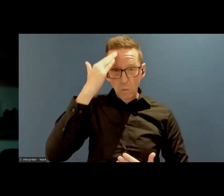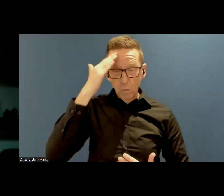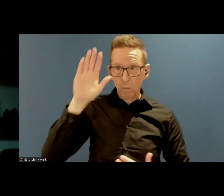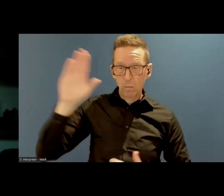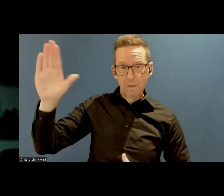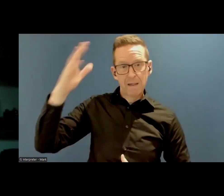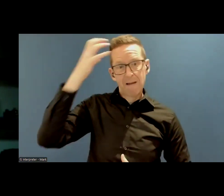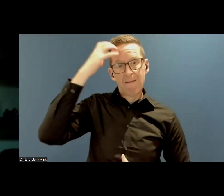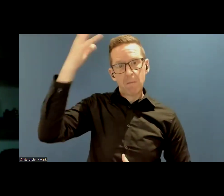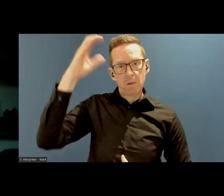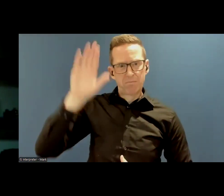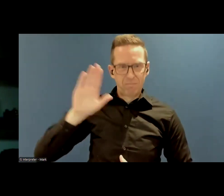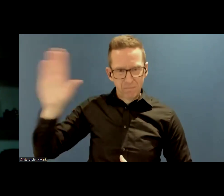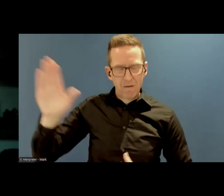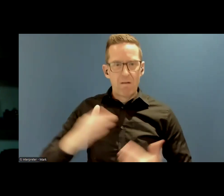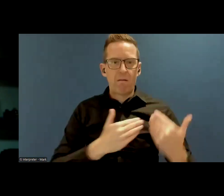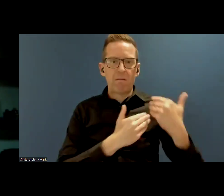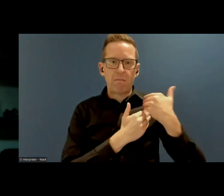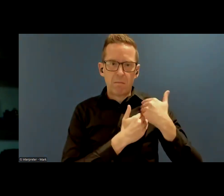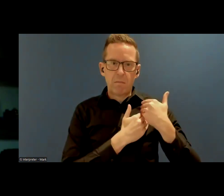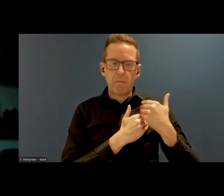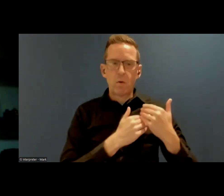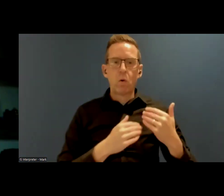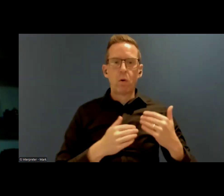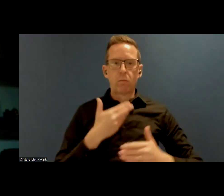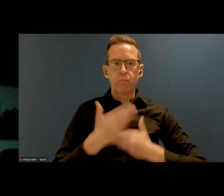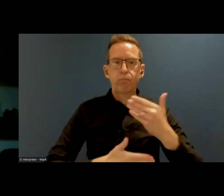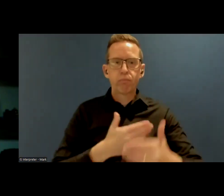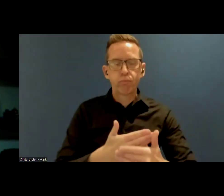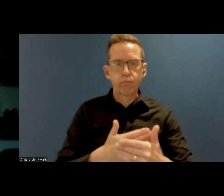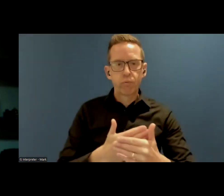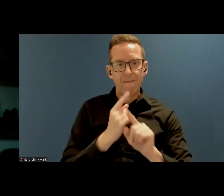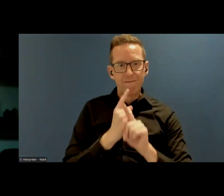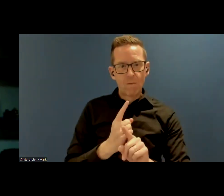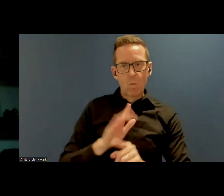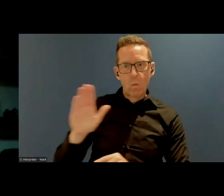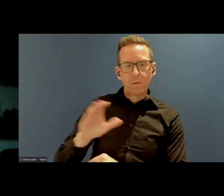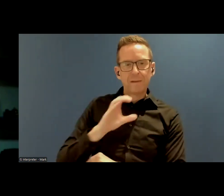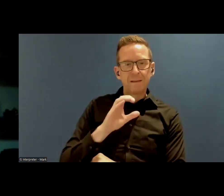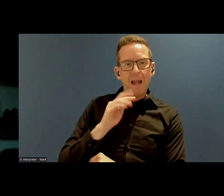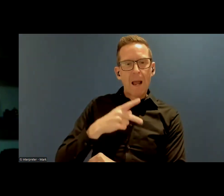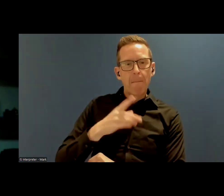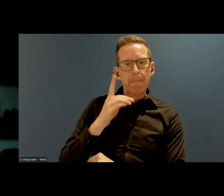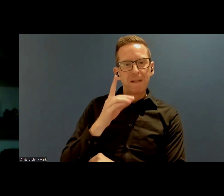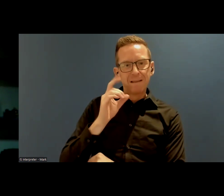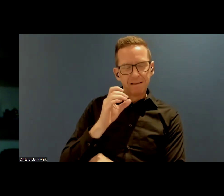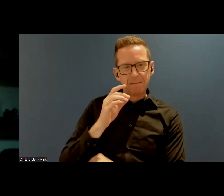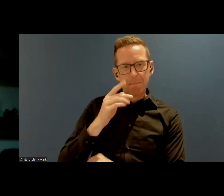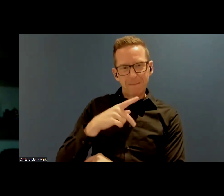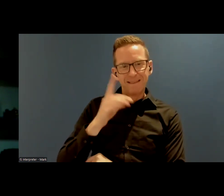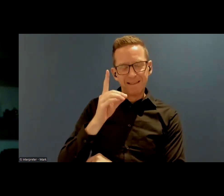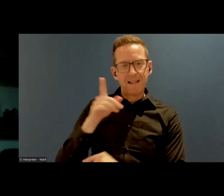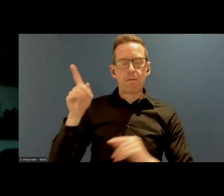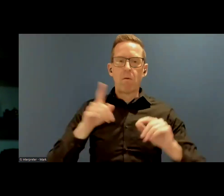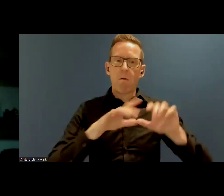responsible to implement the CRPD and deinstitutionalization efforts. So in this way,